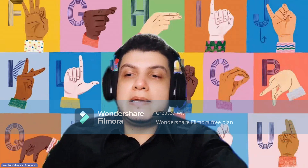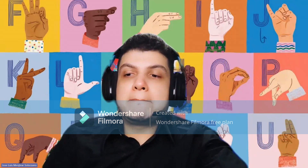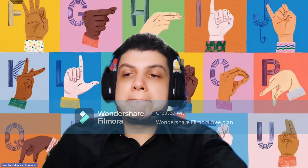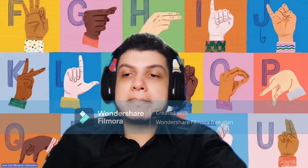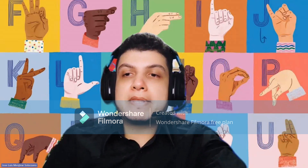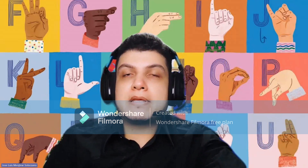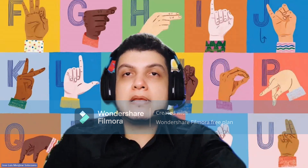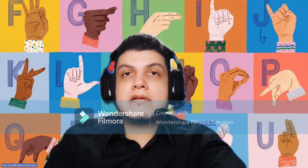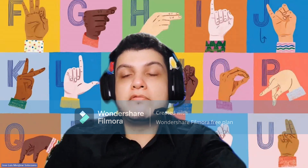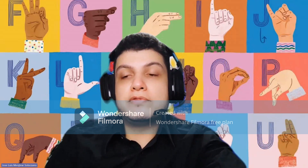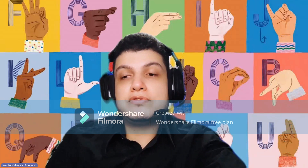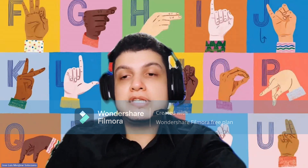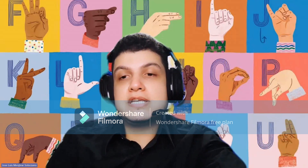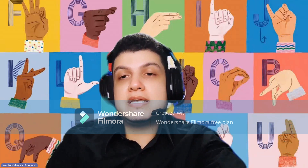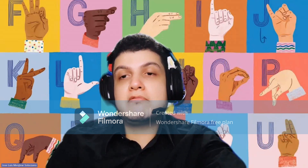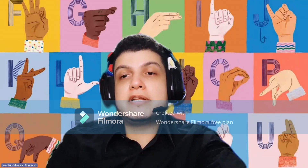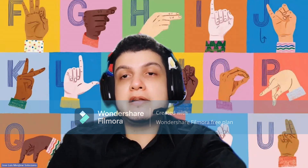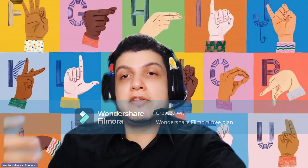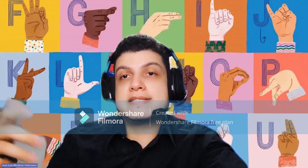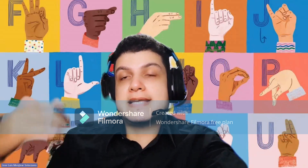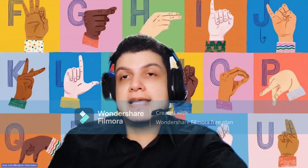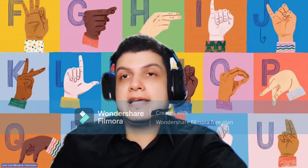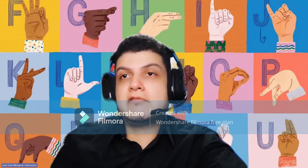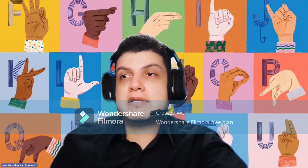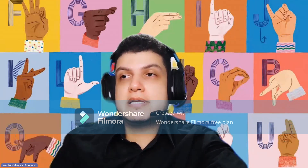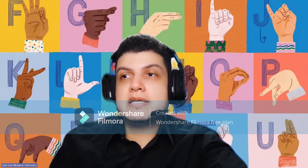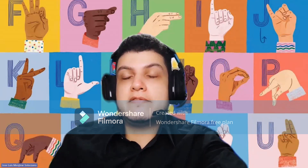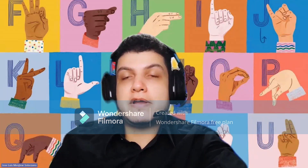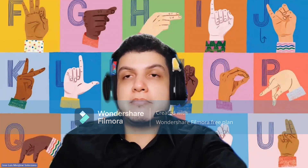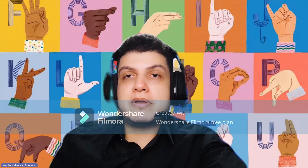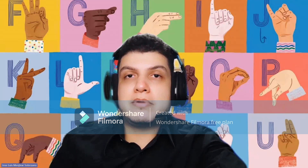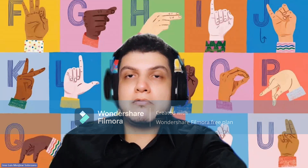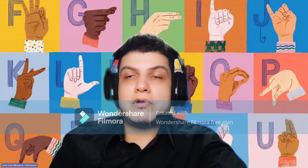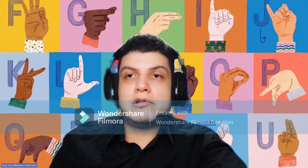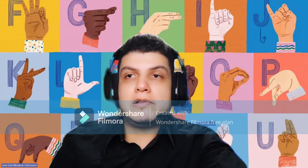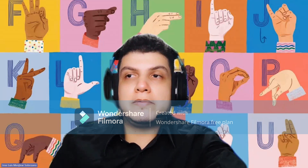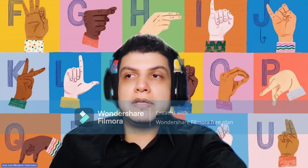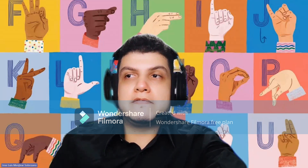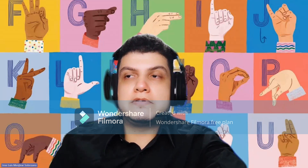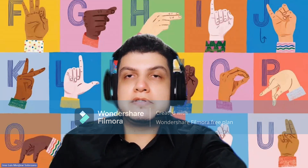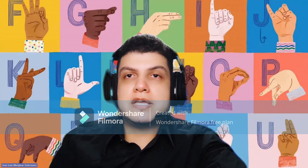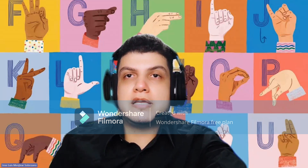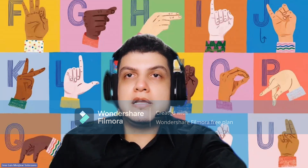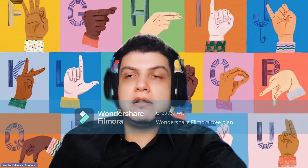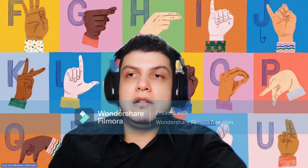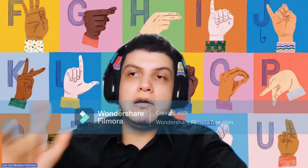um confusing with another sign language. If I remember well, if you say